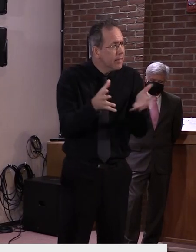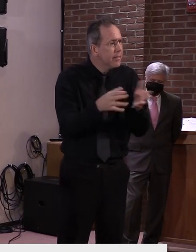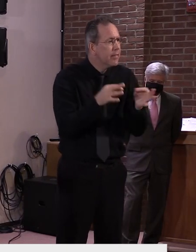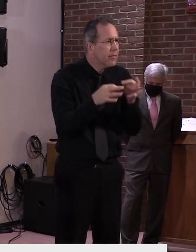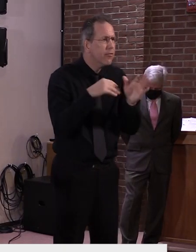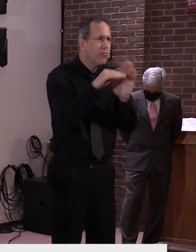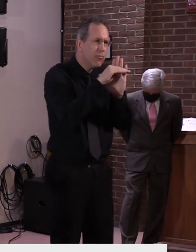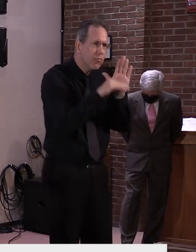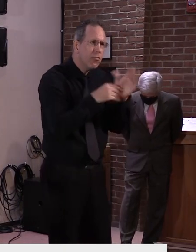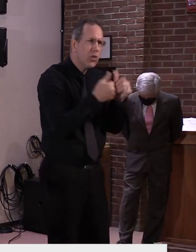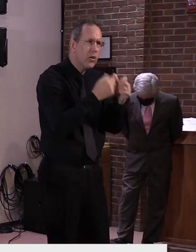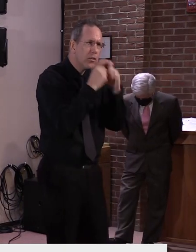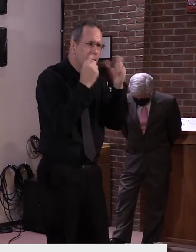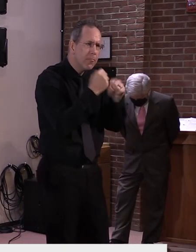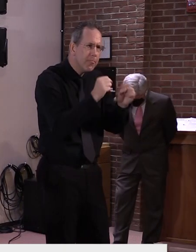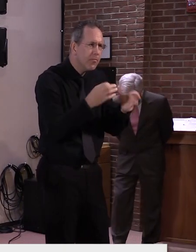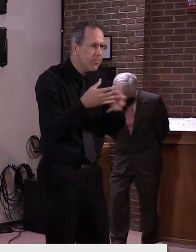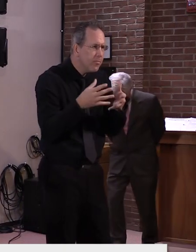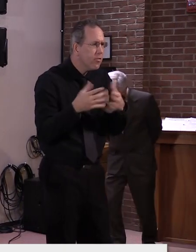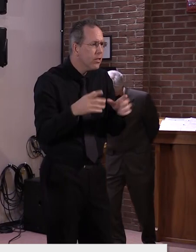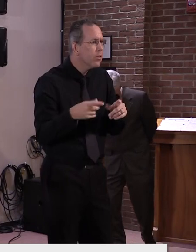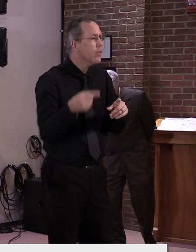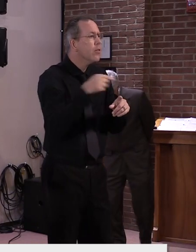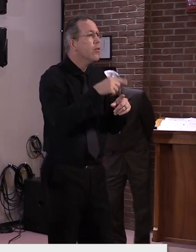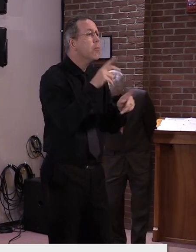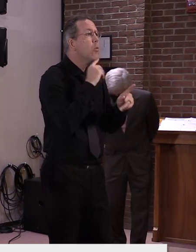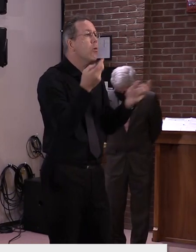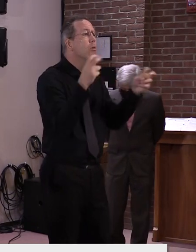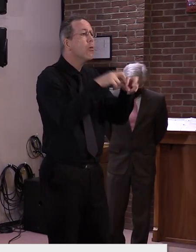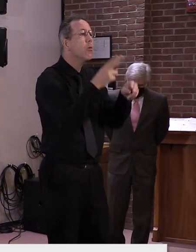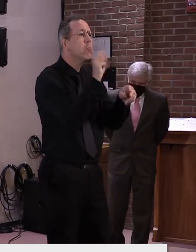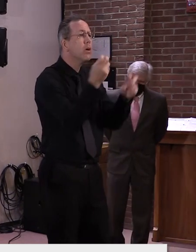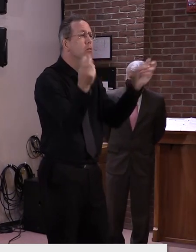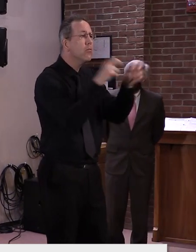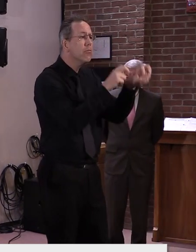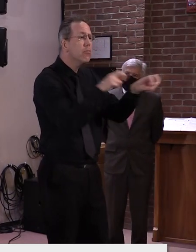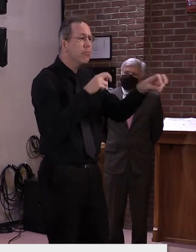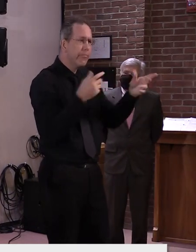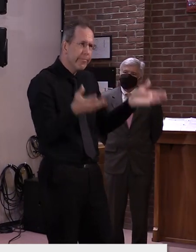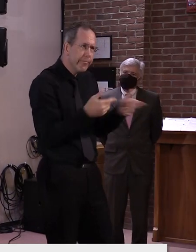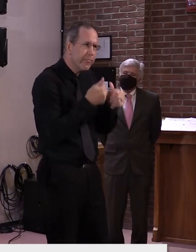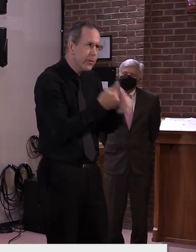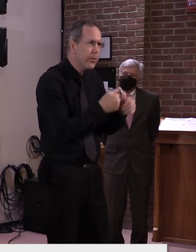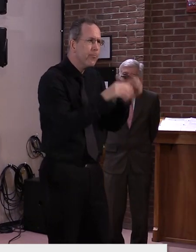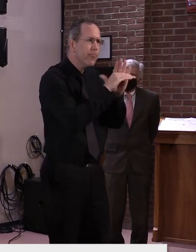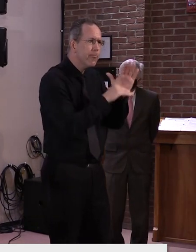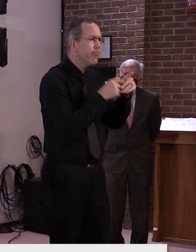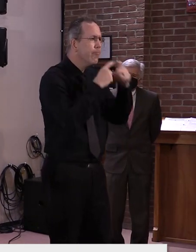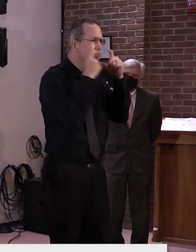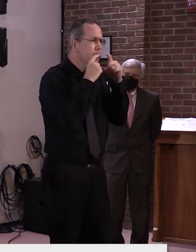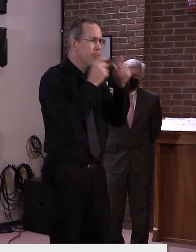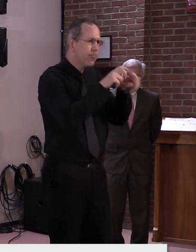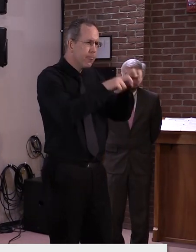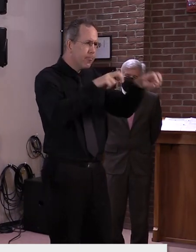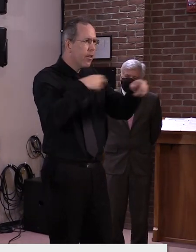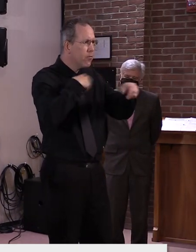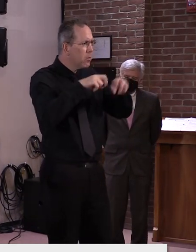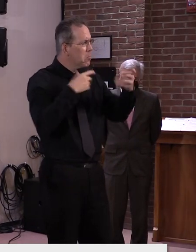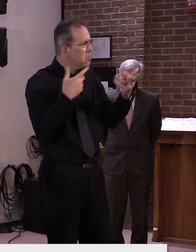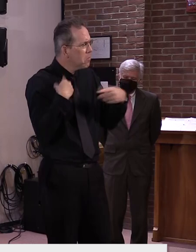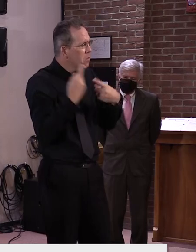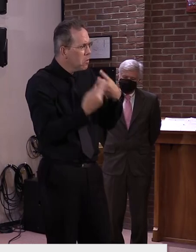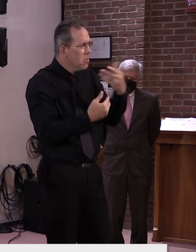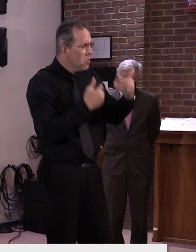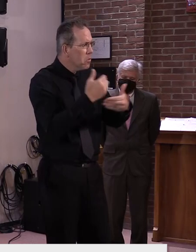those on public transportation. So there's been a number of initiatives along the way that have gotten us to this